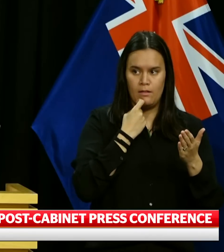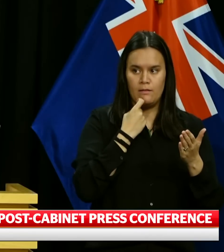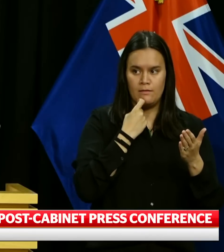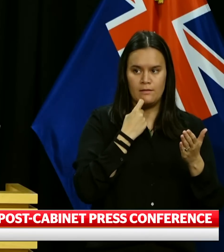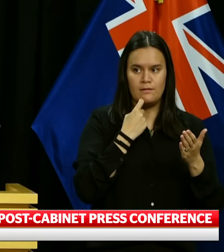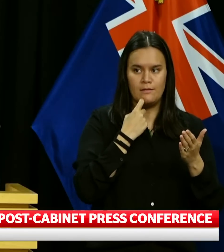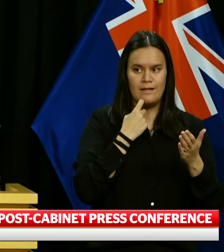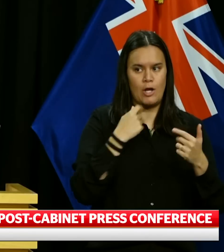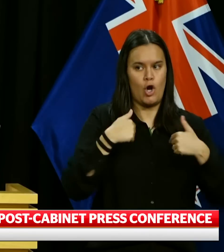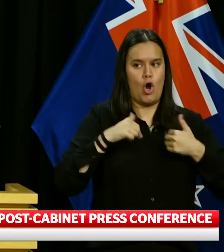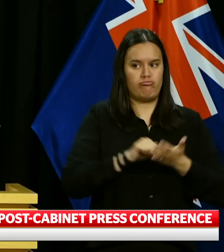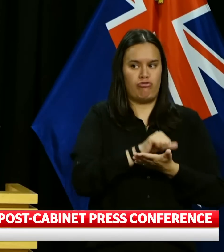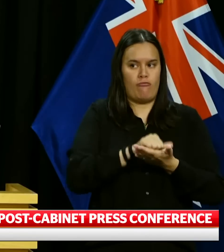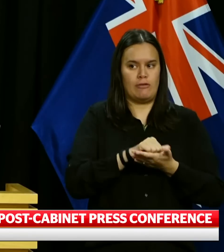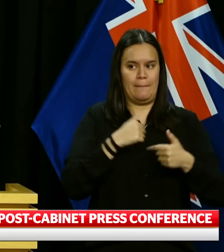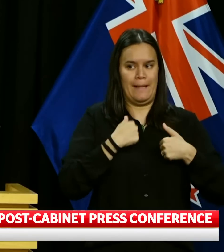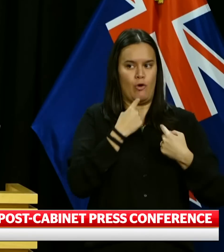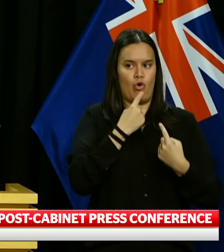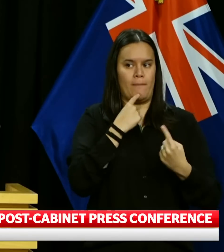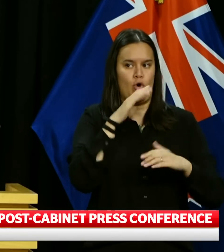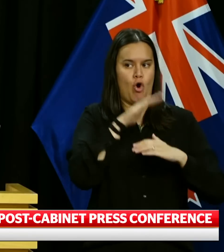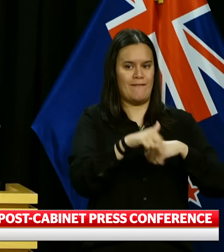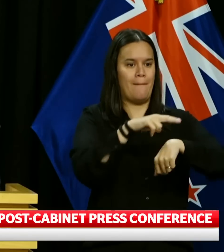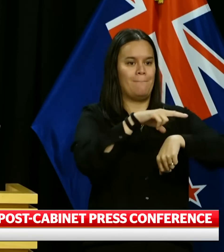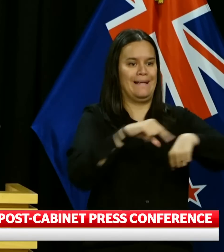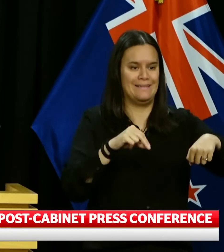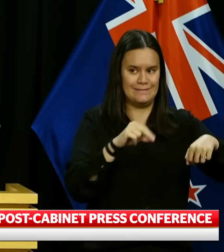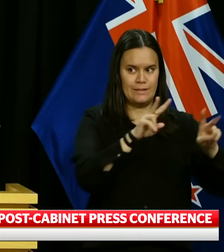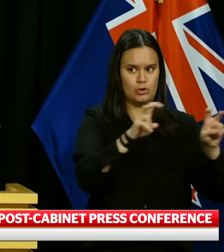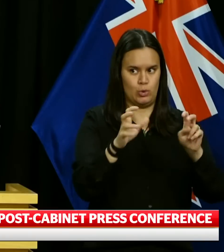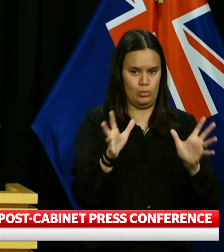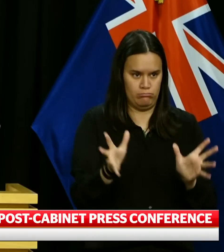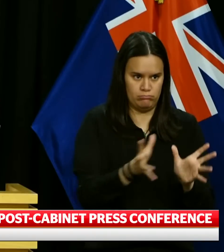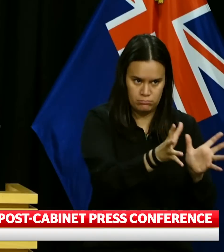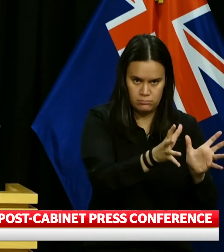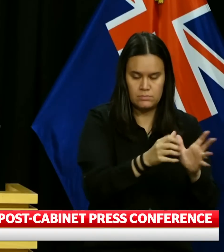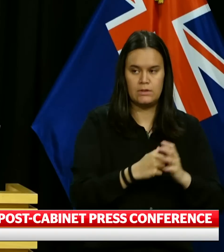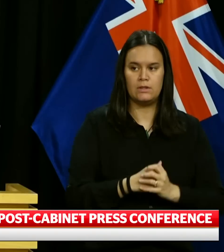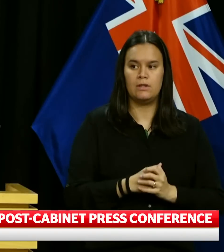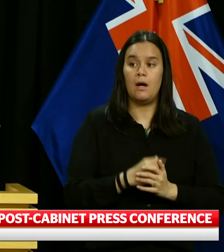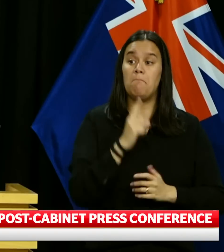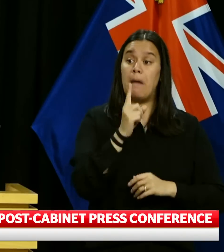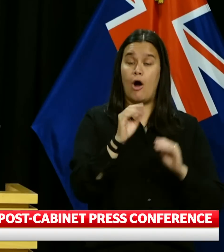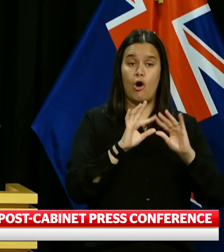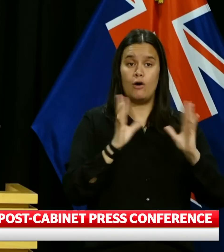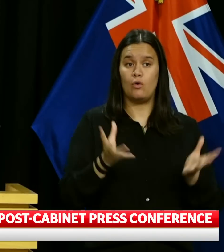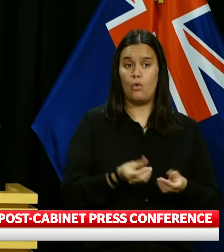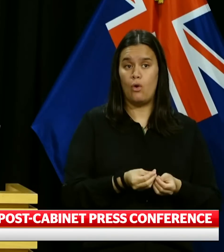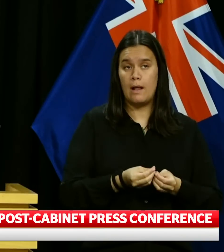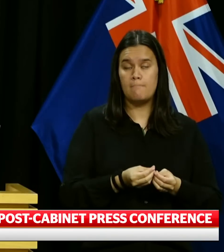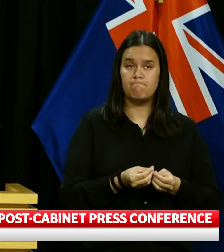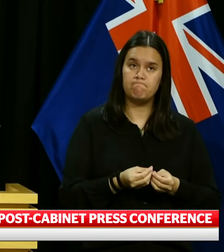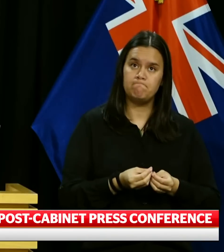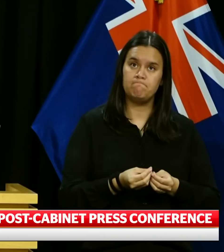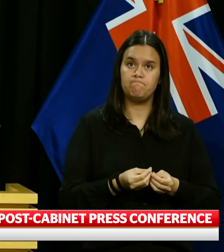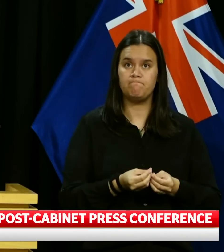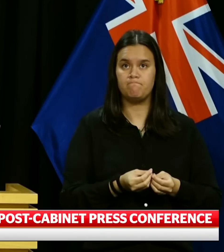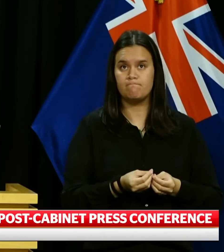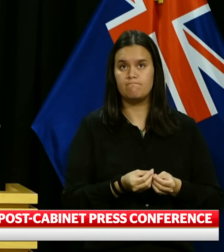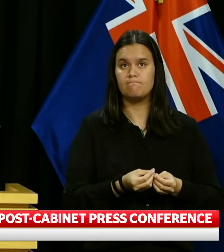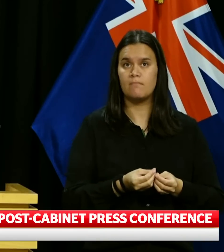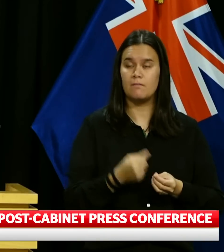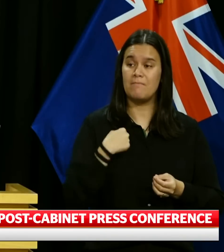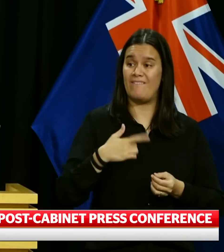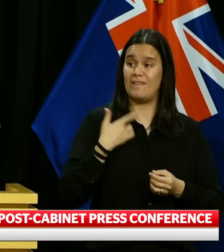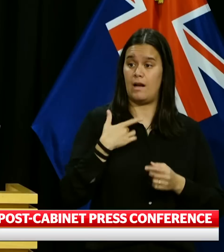last few weeks, it wouldn't be appropriate for me to comment on that specific incident. But overall, I think it's